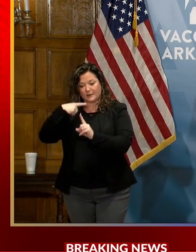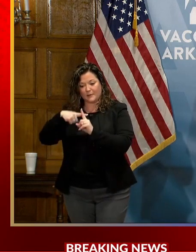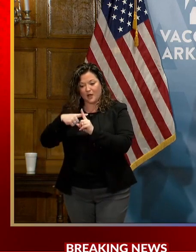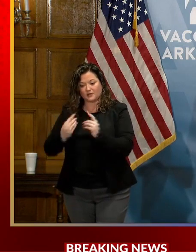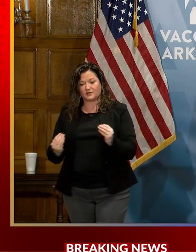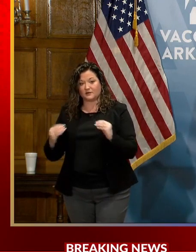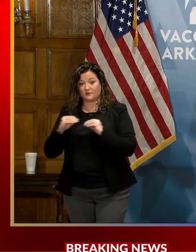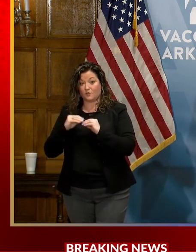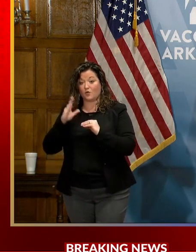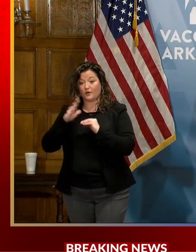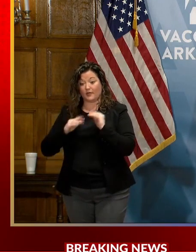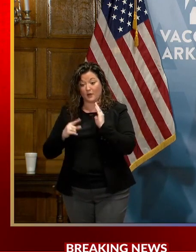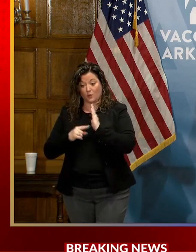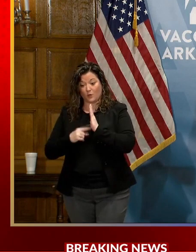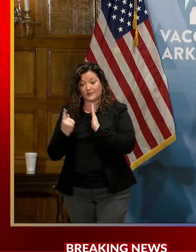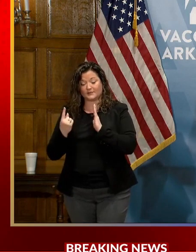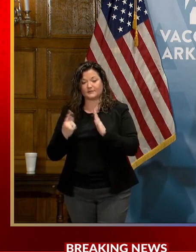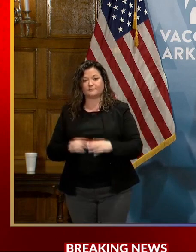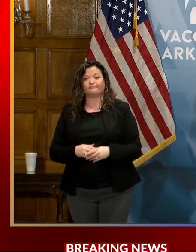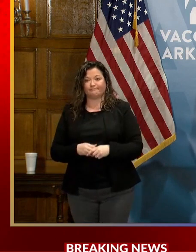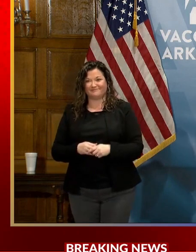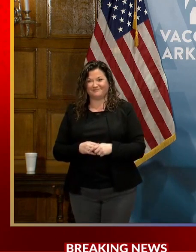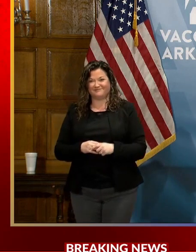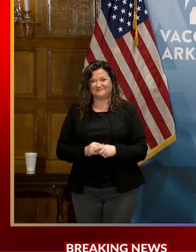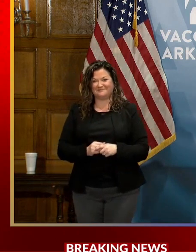than once?